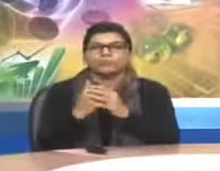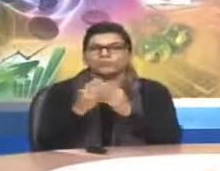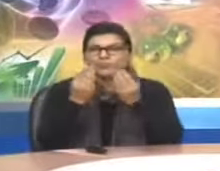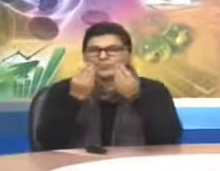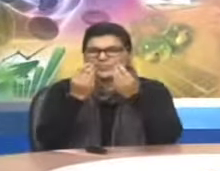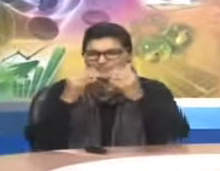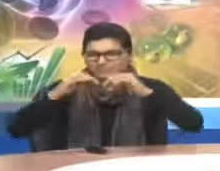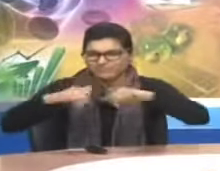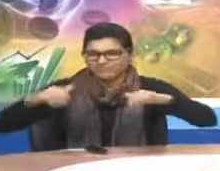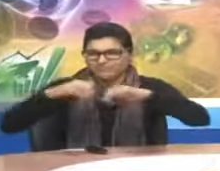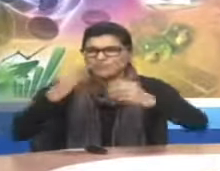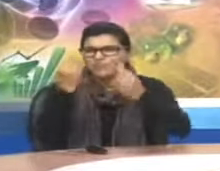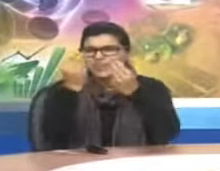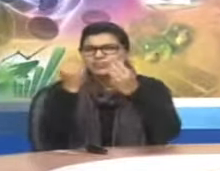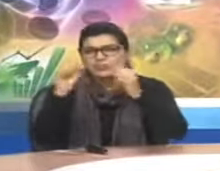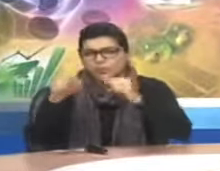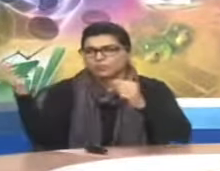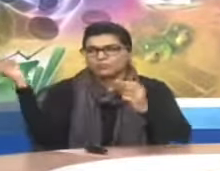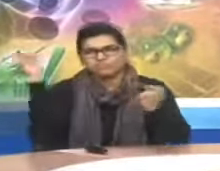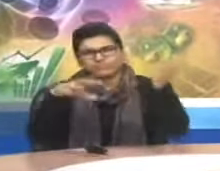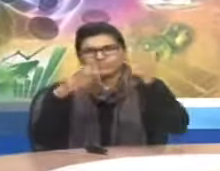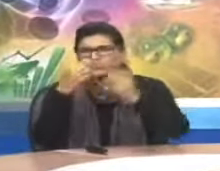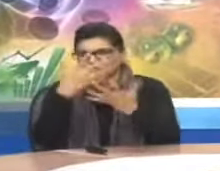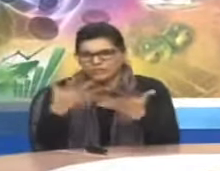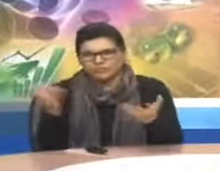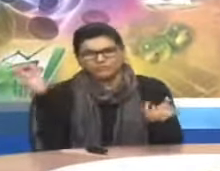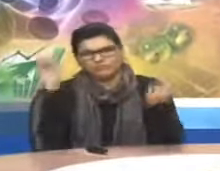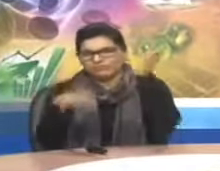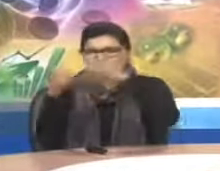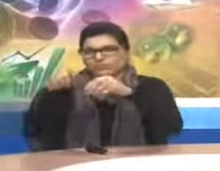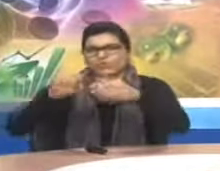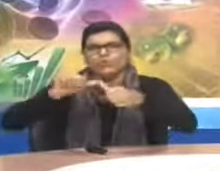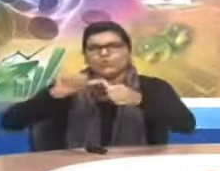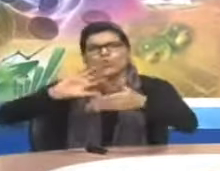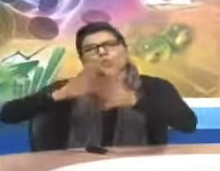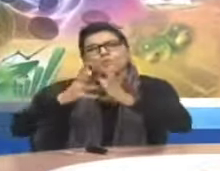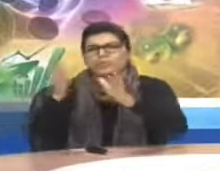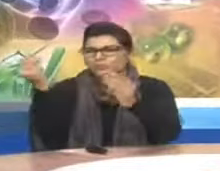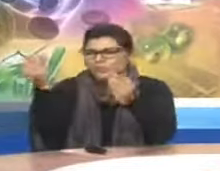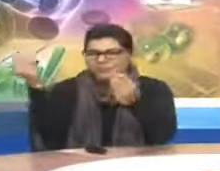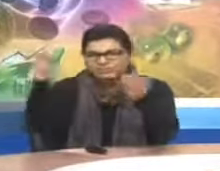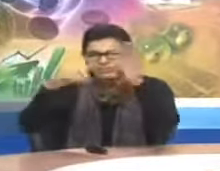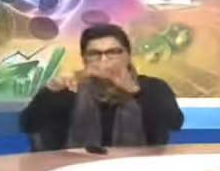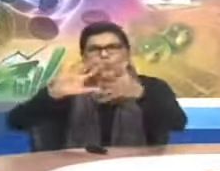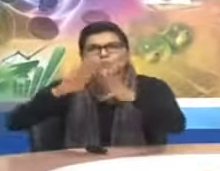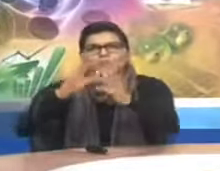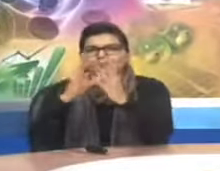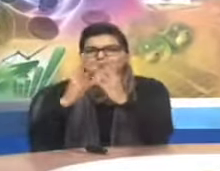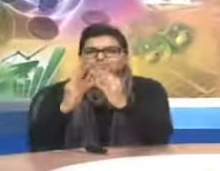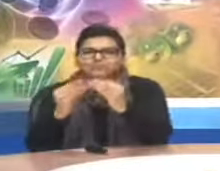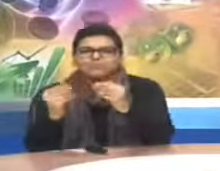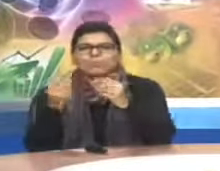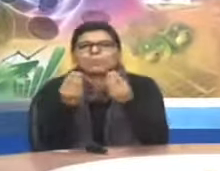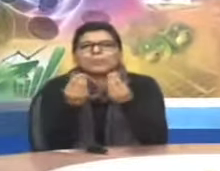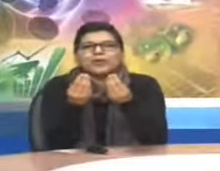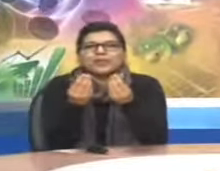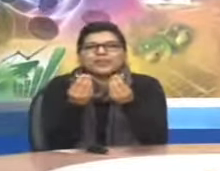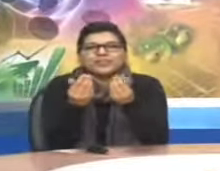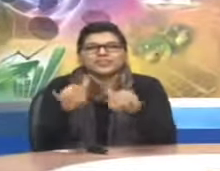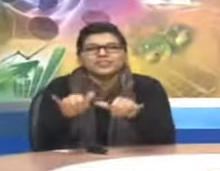that can be incinerated, all the dangerous wastes that